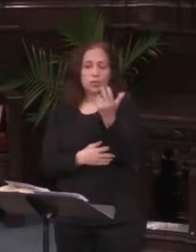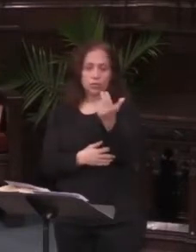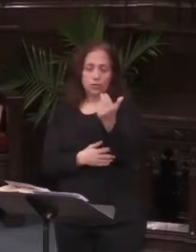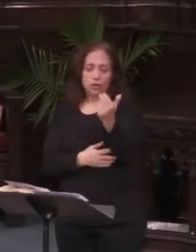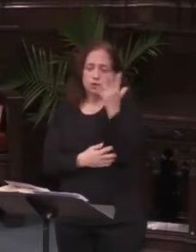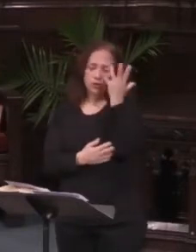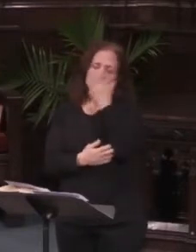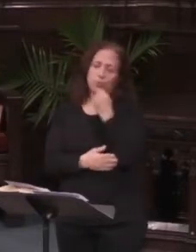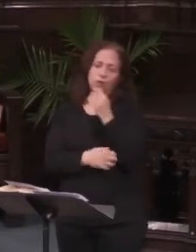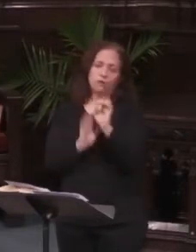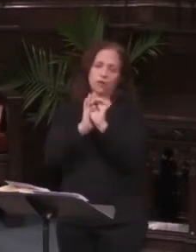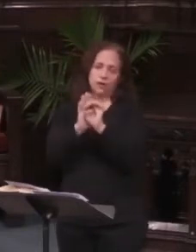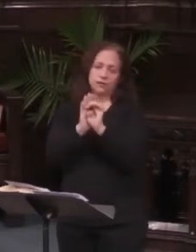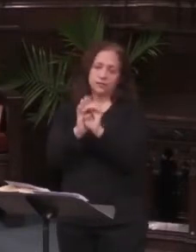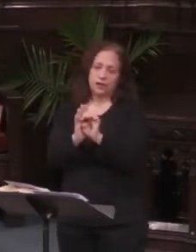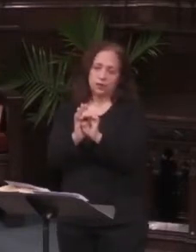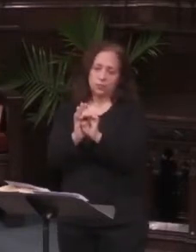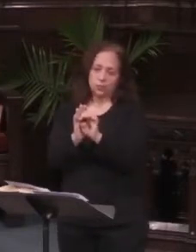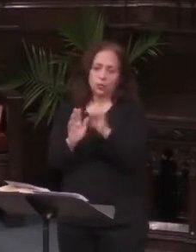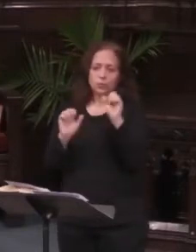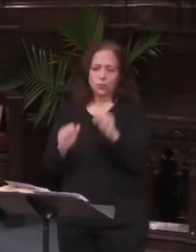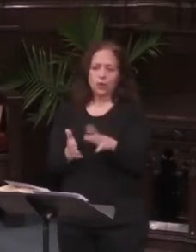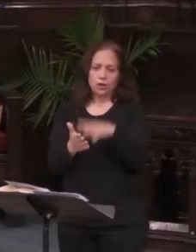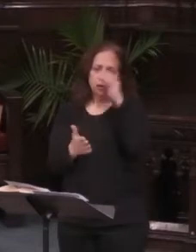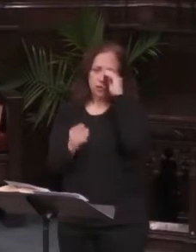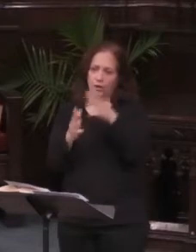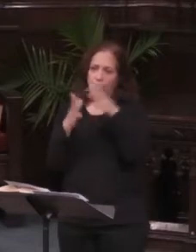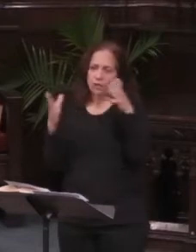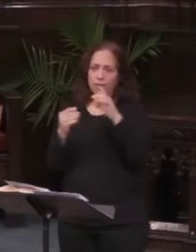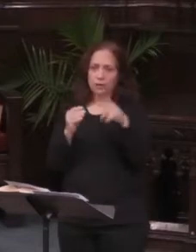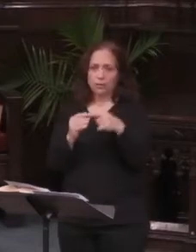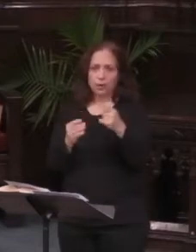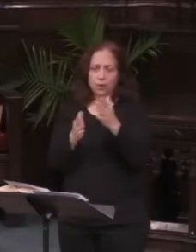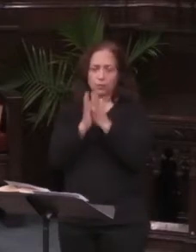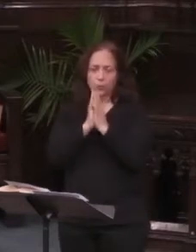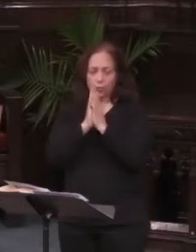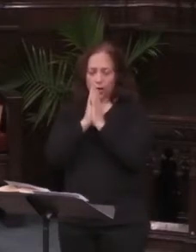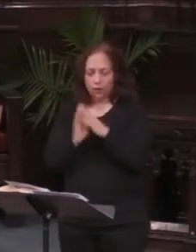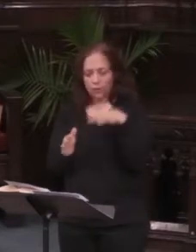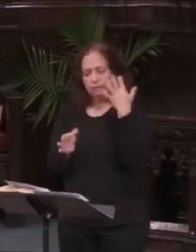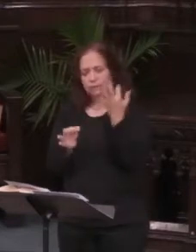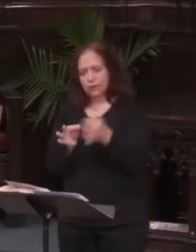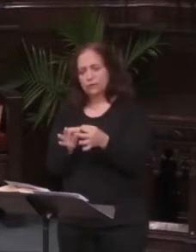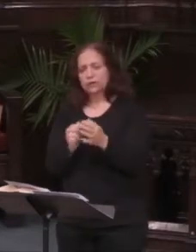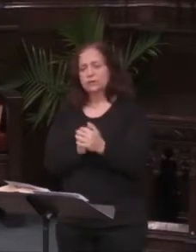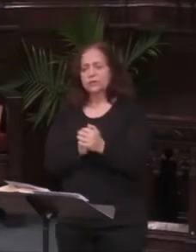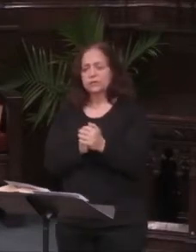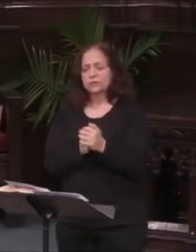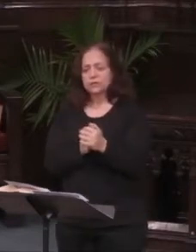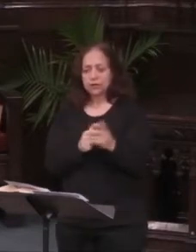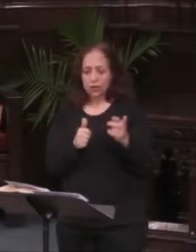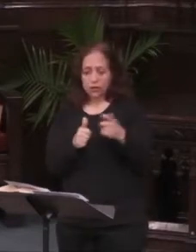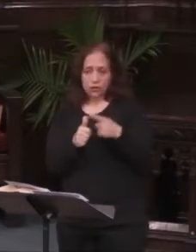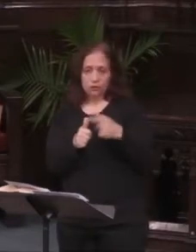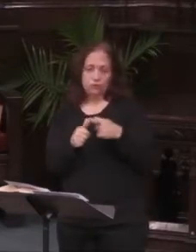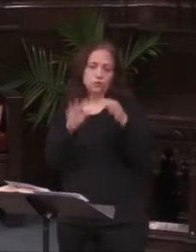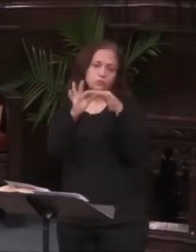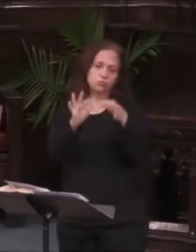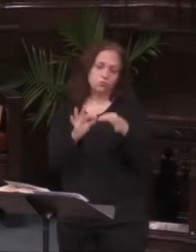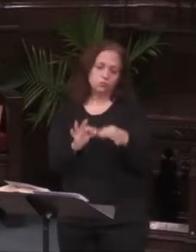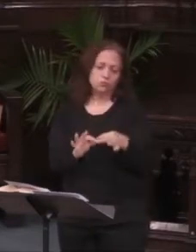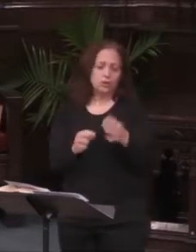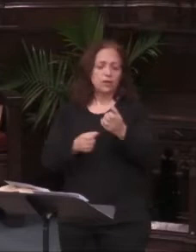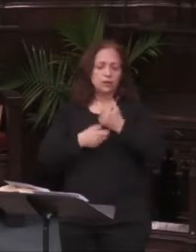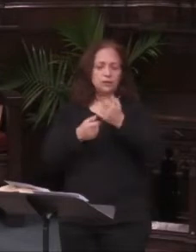example of lament from which we can learn much about prayer and faithfulness. In the first few verses, the